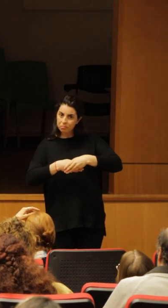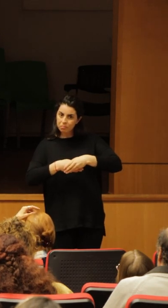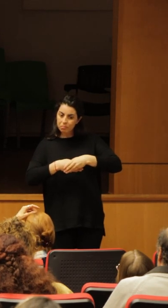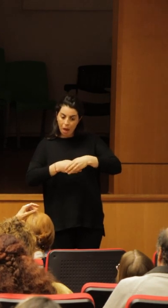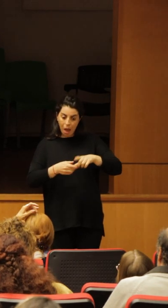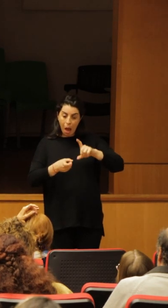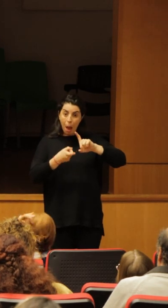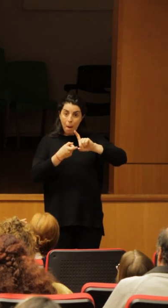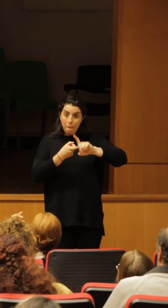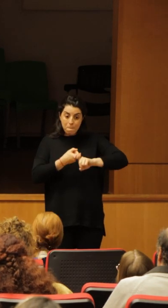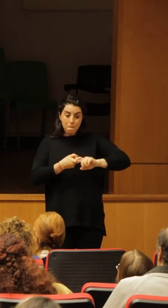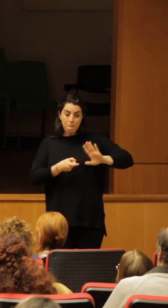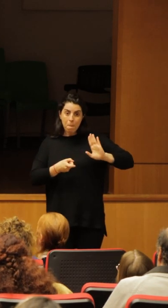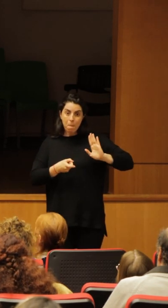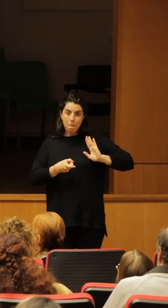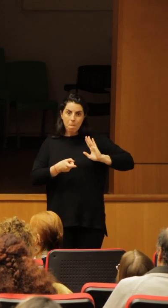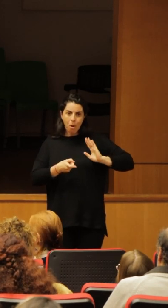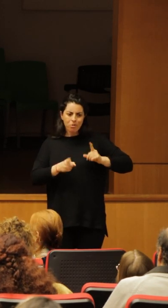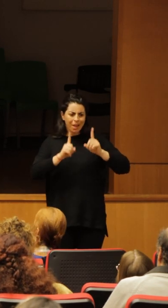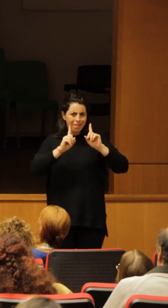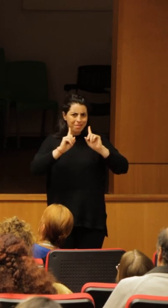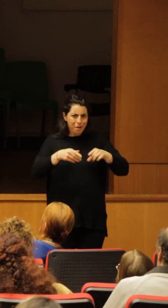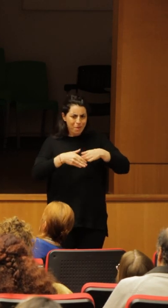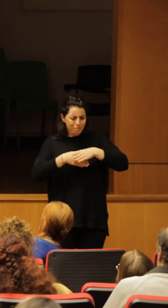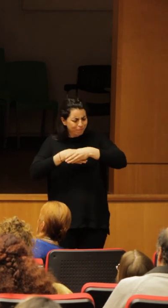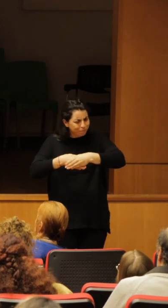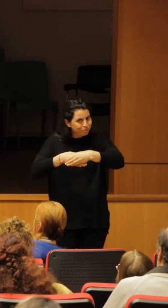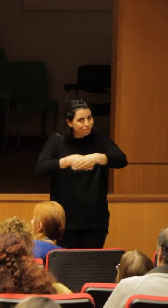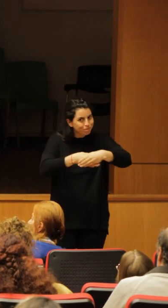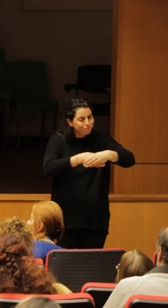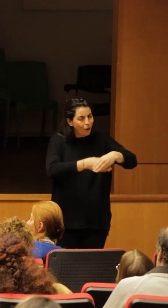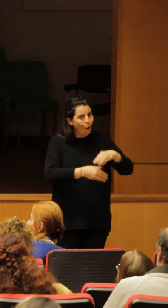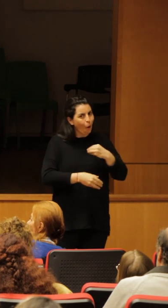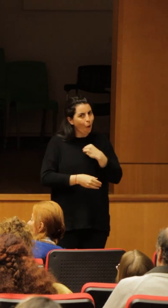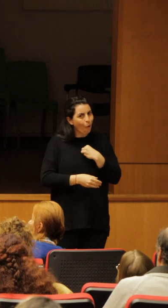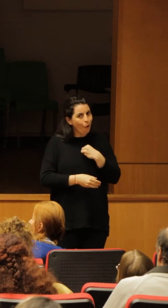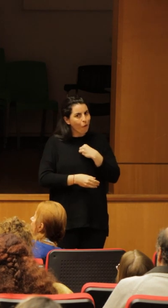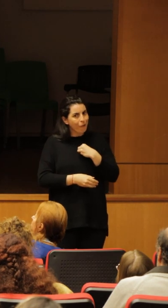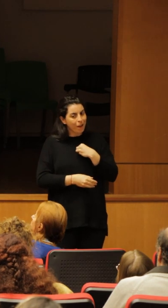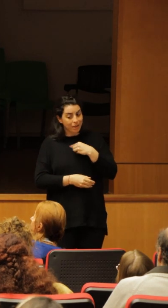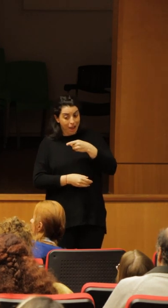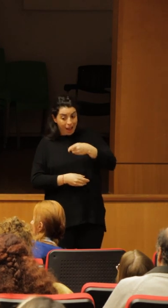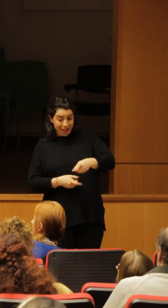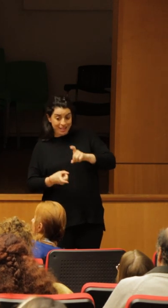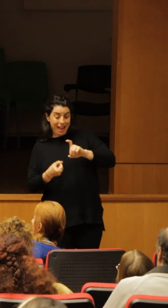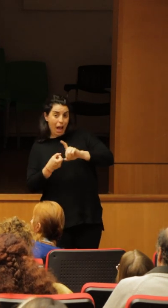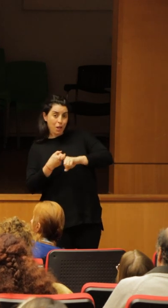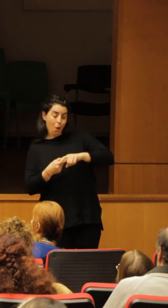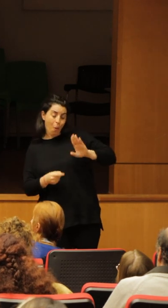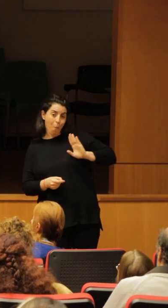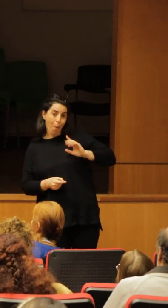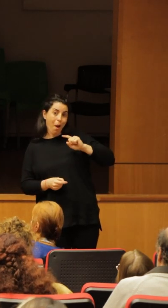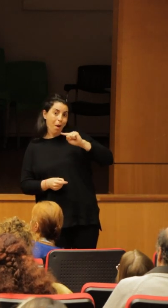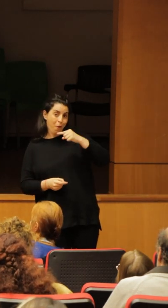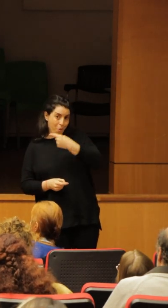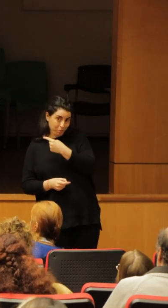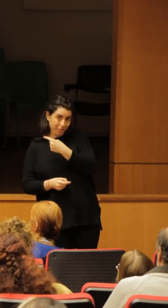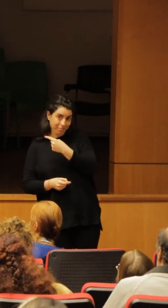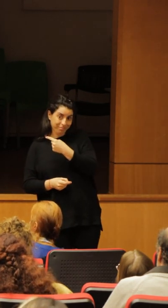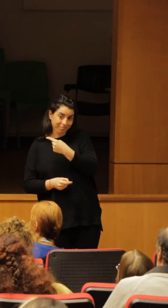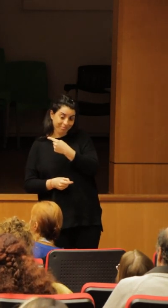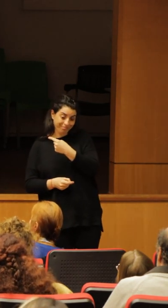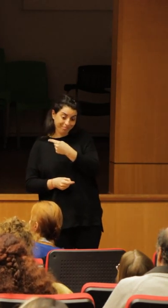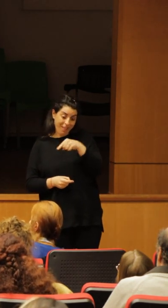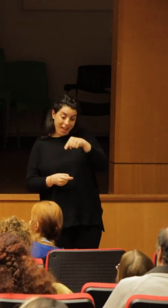más aún. He was married to a Russian. Él estaba casado con una rusa. That's where all the problems start usually.